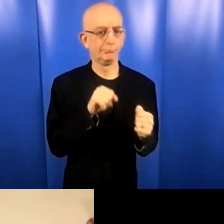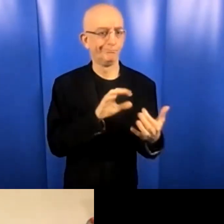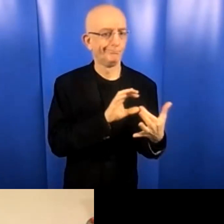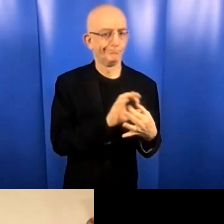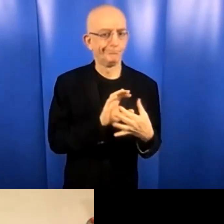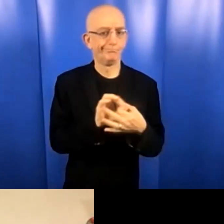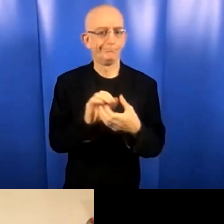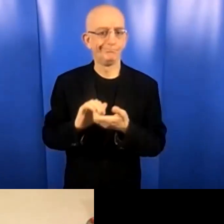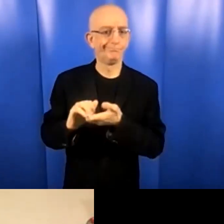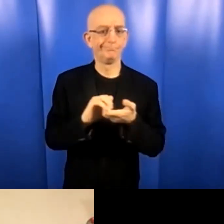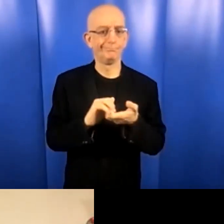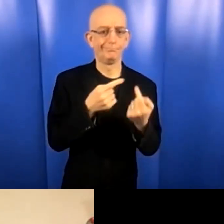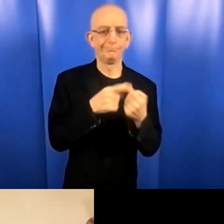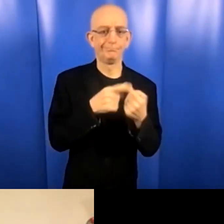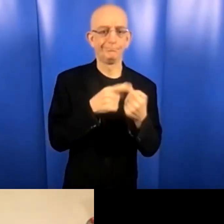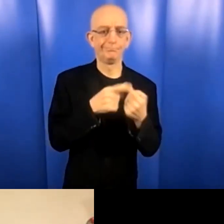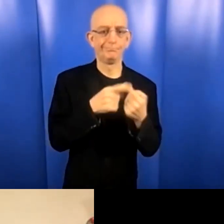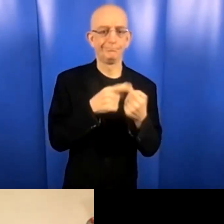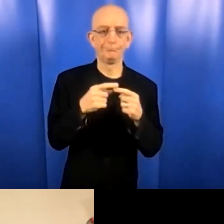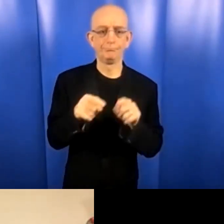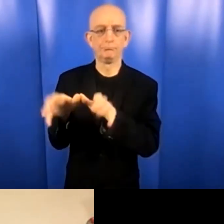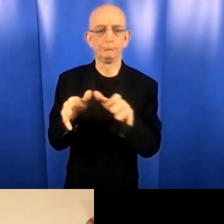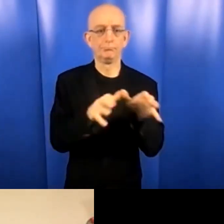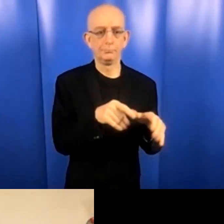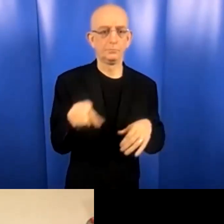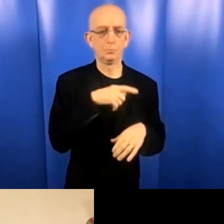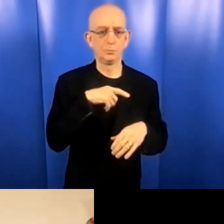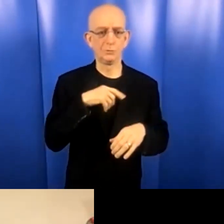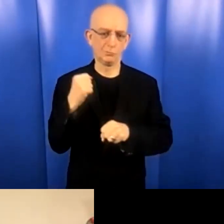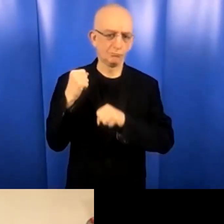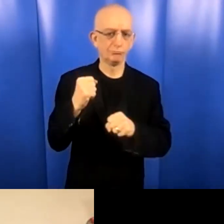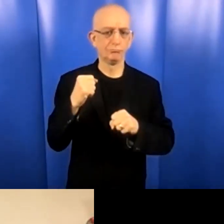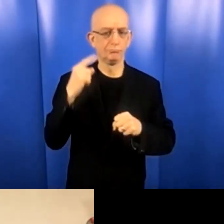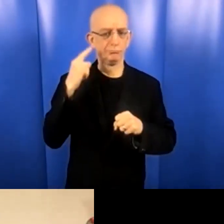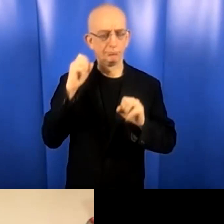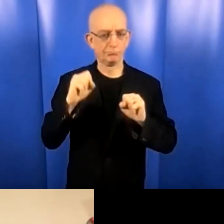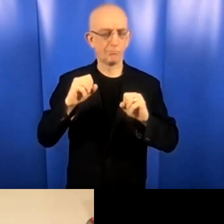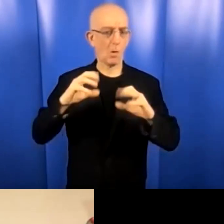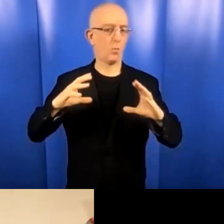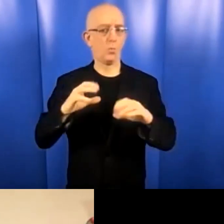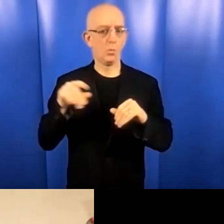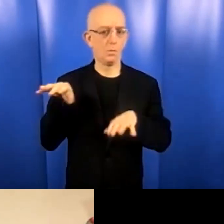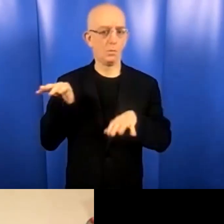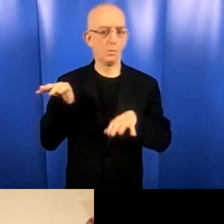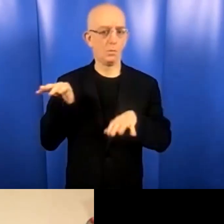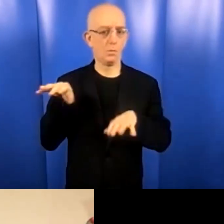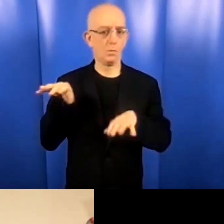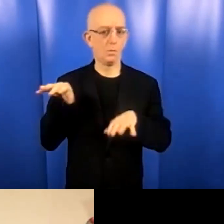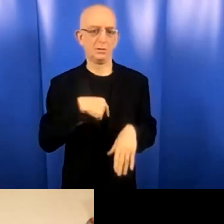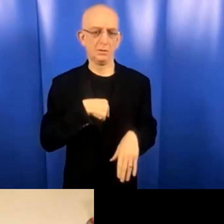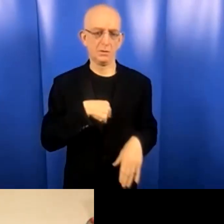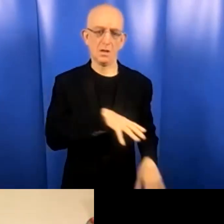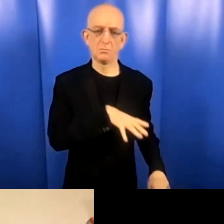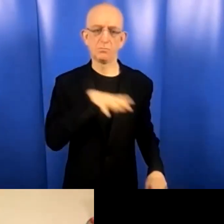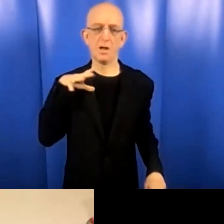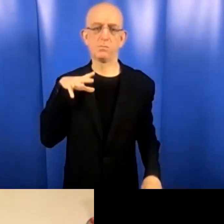We are proud of what we have. And we are accepting and we are acknowledging and admitting our identity as